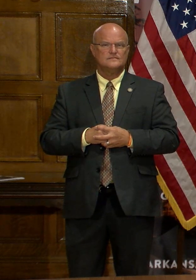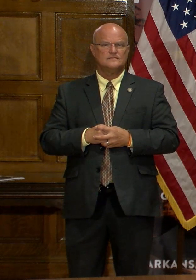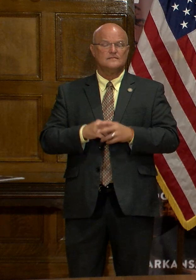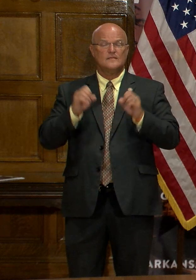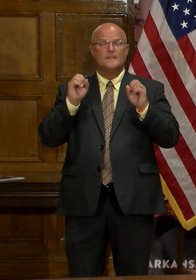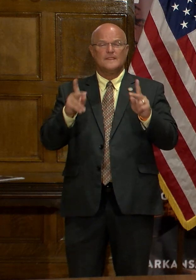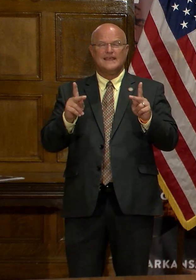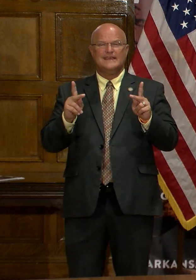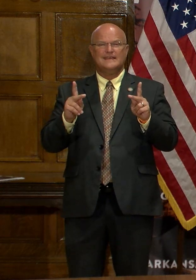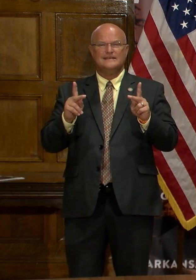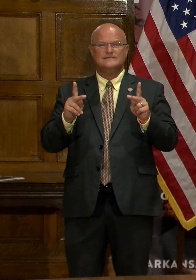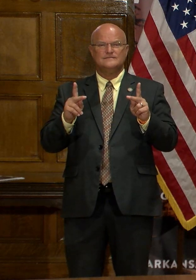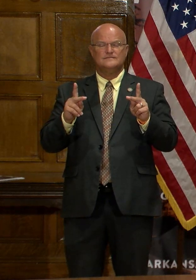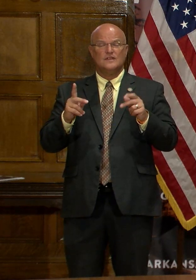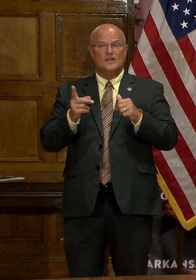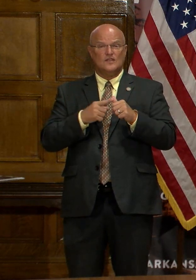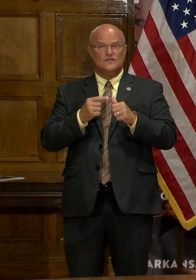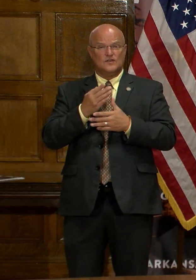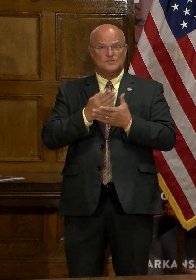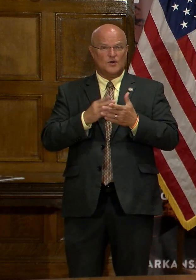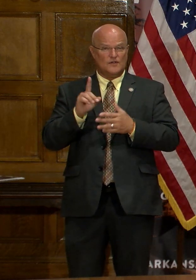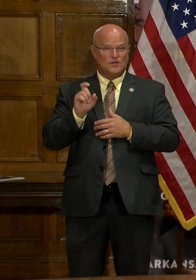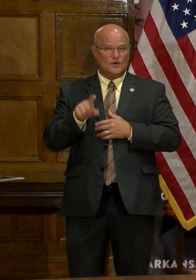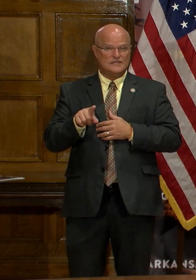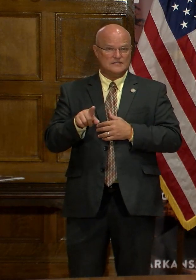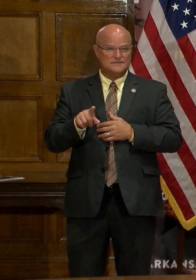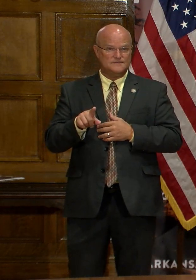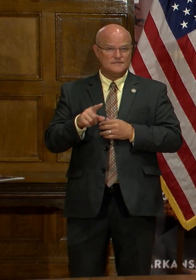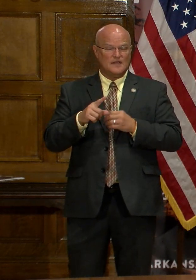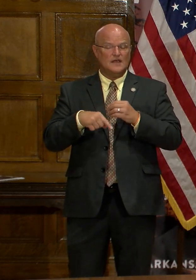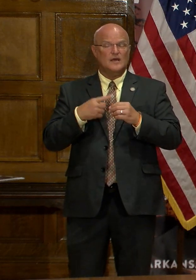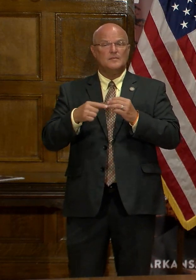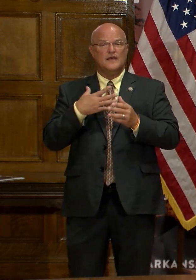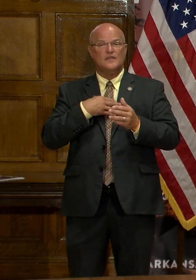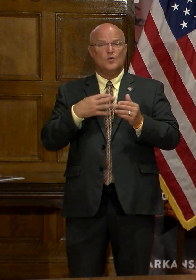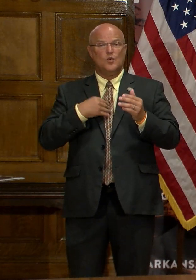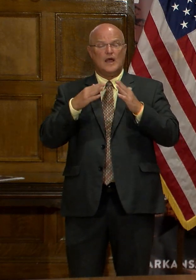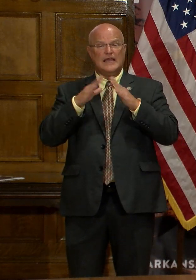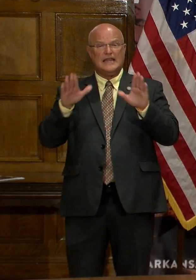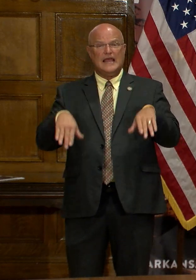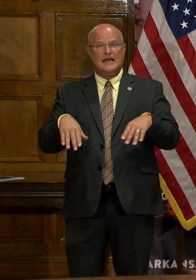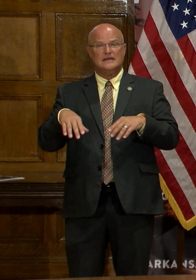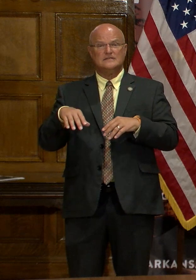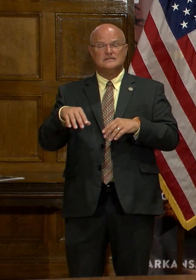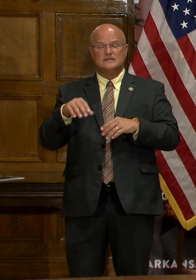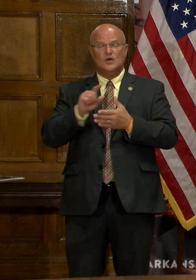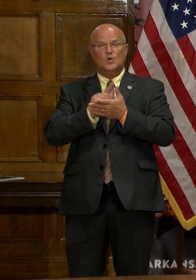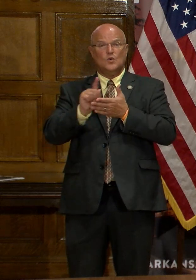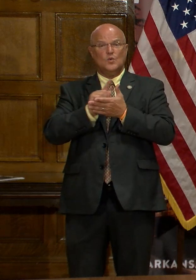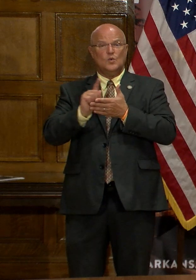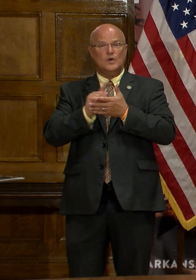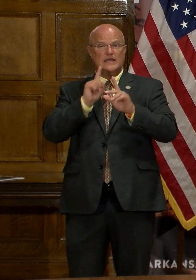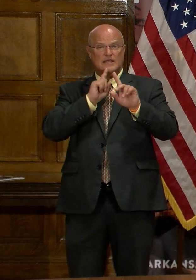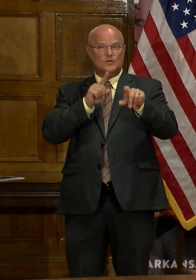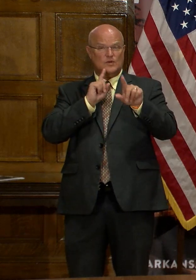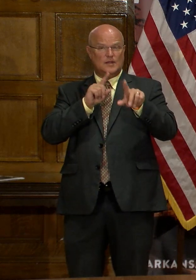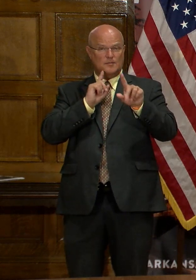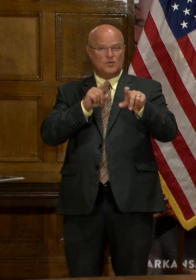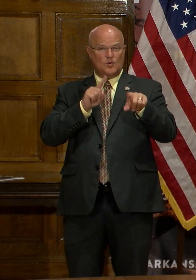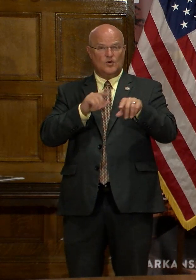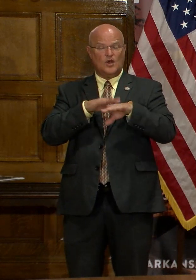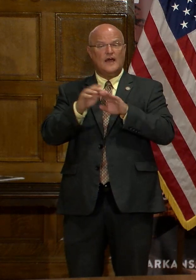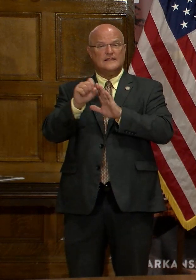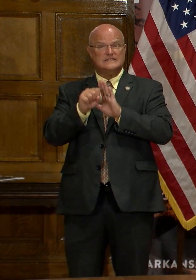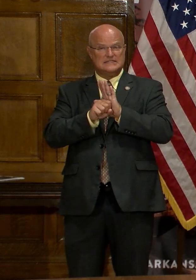All right, on the first part of the question in reference to the White House weekly report that they give on